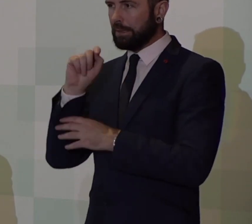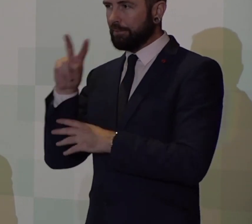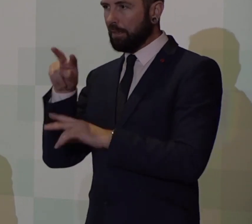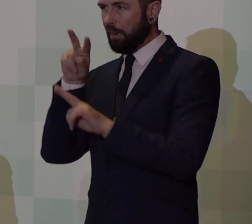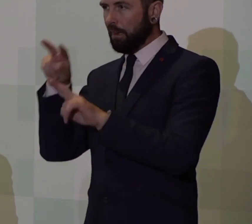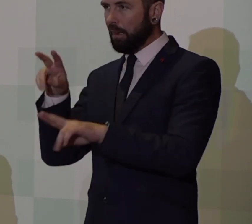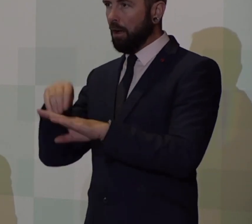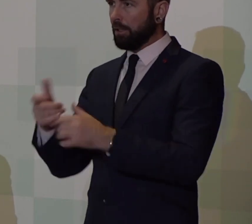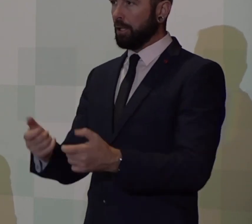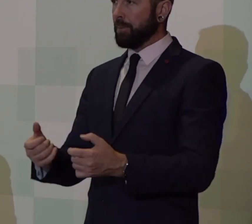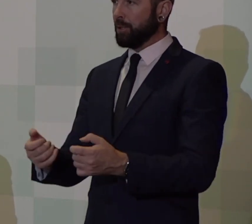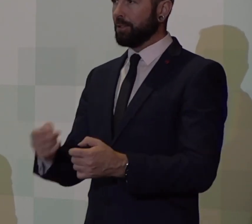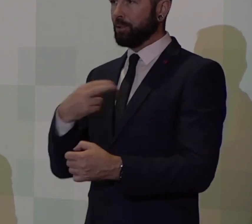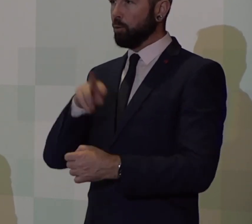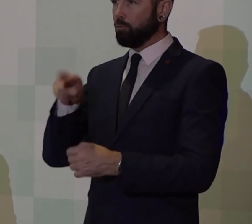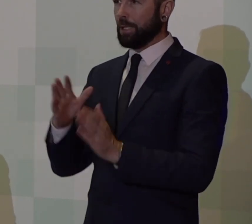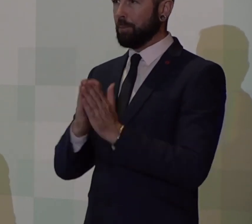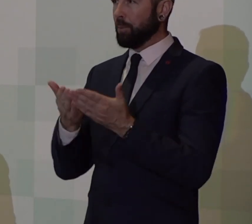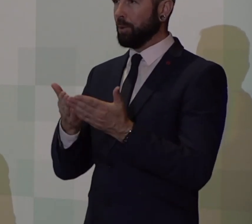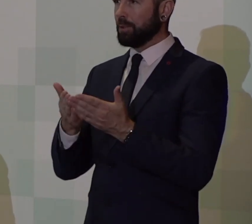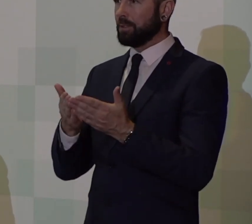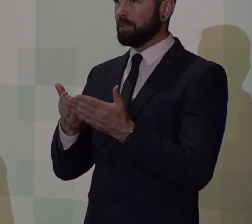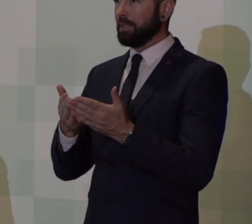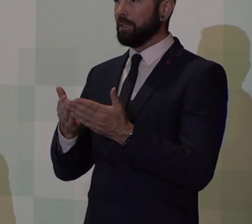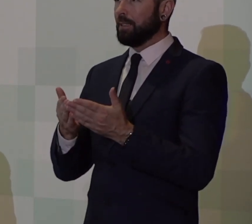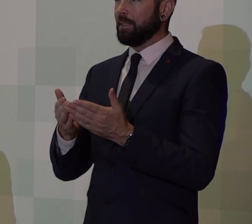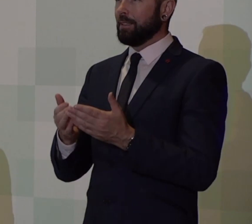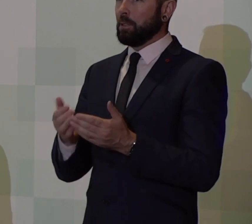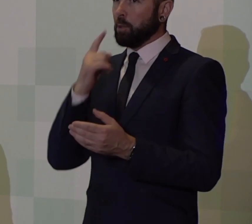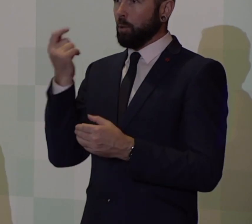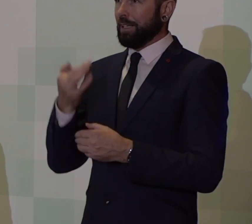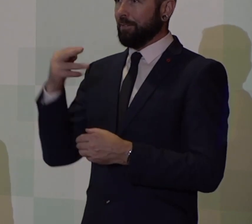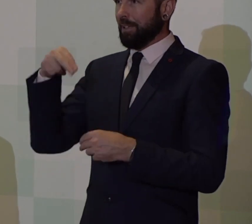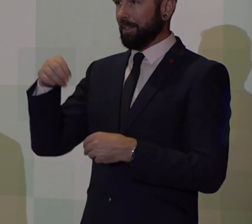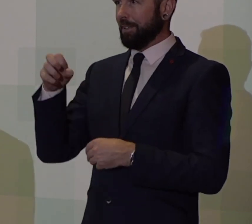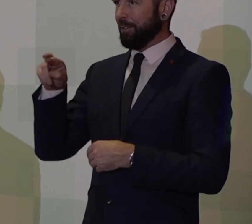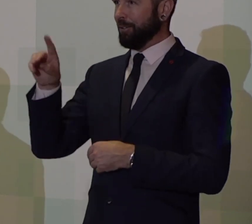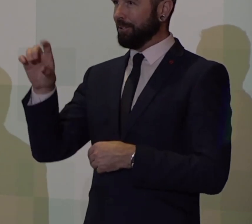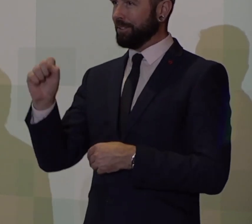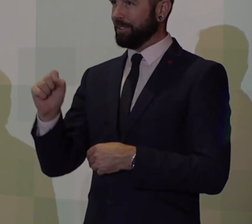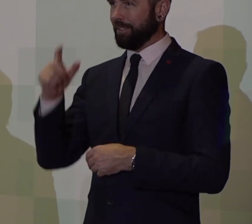on the computer, and they don't read books unless they are nerds. So there you go.